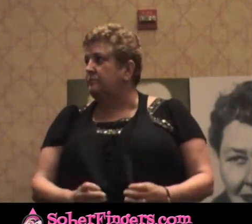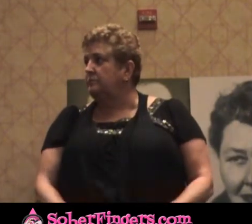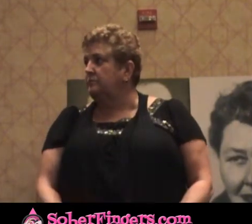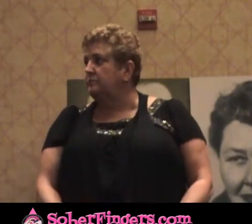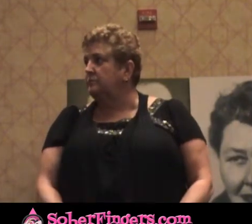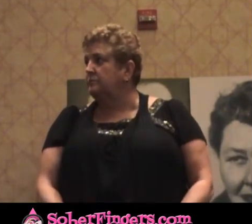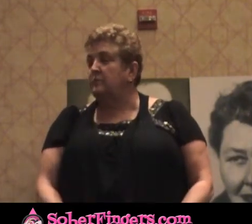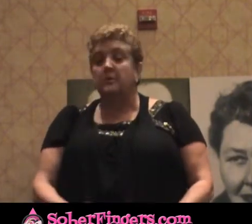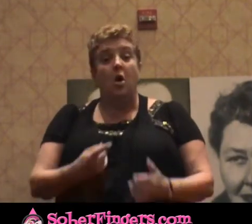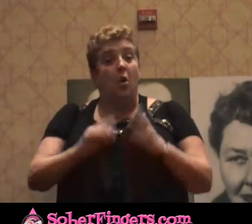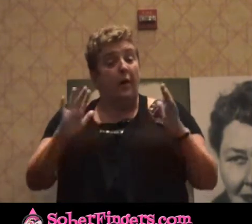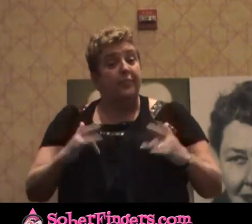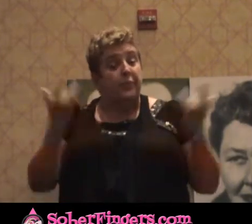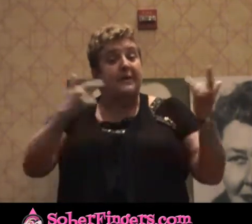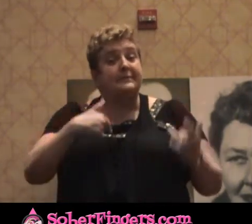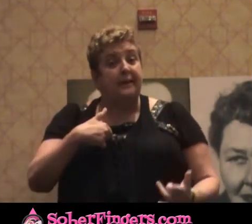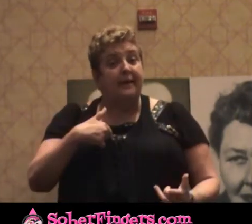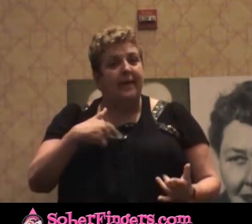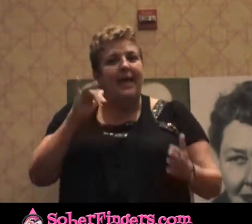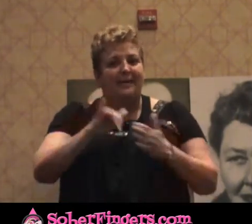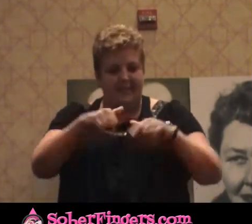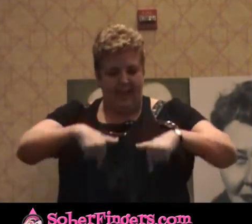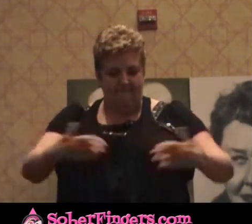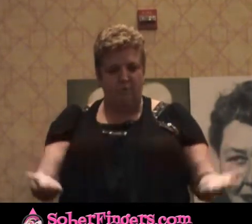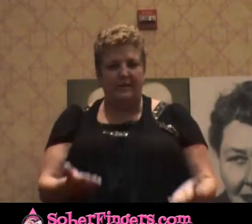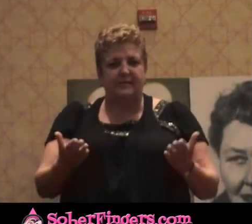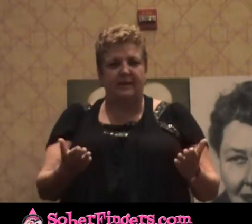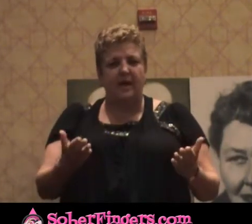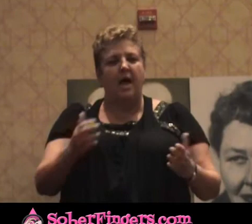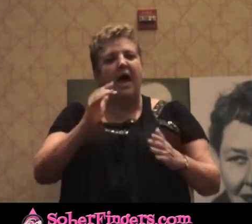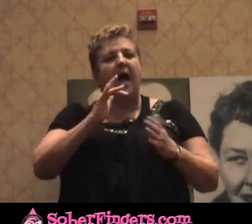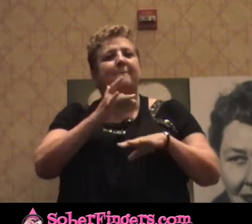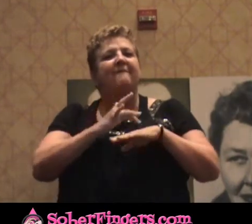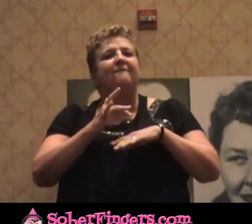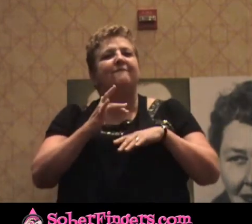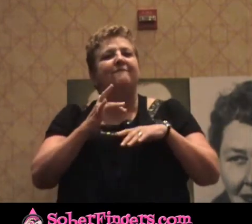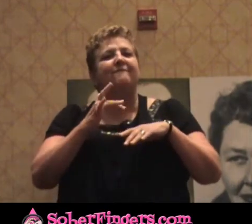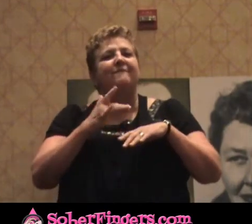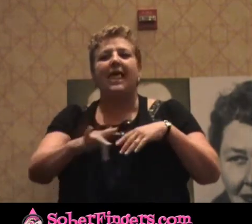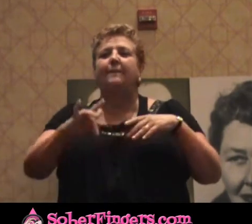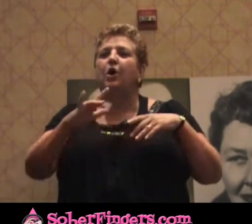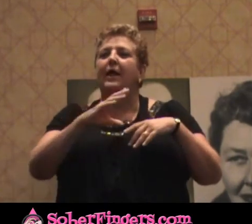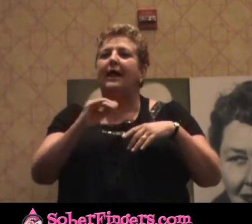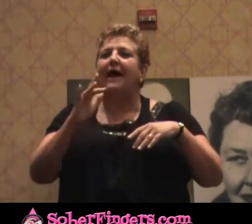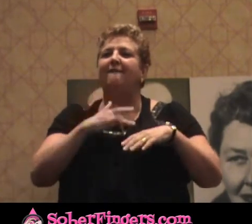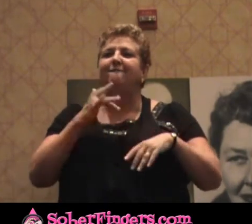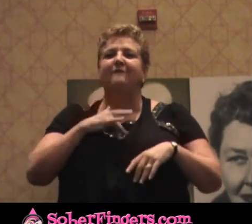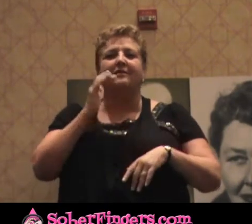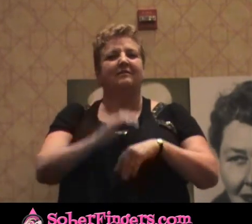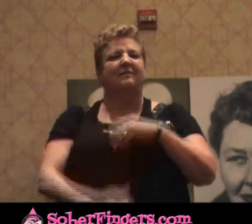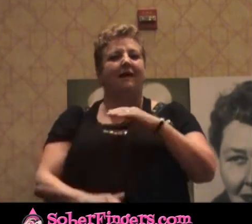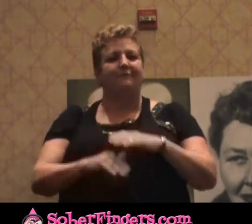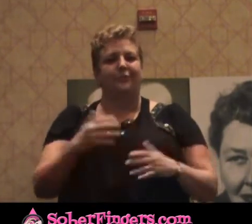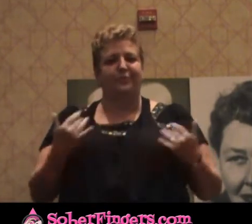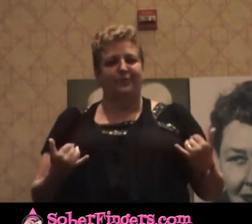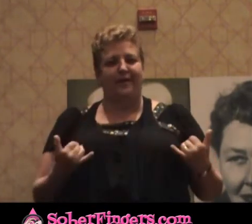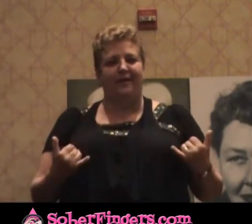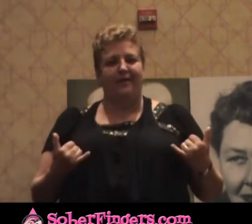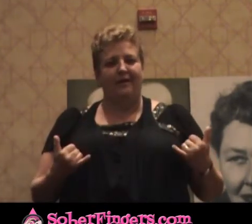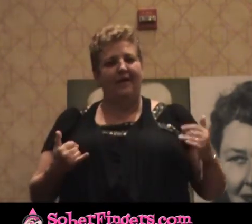What thrills me is that I'm present and I'm available and I feel comfortable in my own skin. What thrills me is that I've been rocketed into the fourth dimension. And the